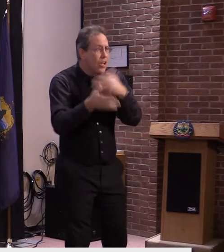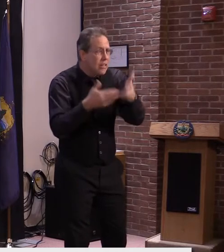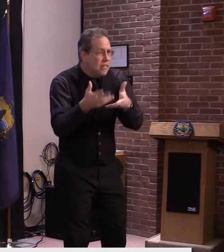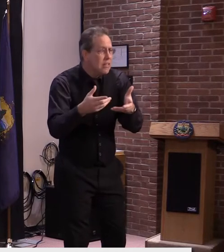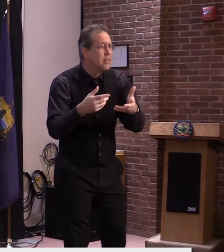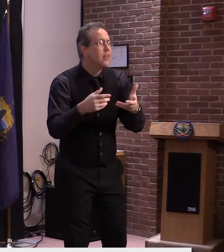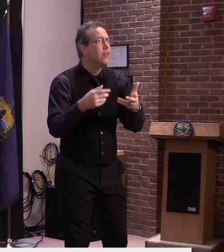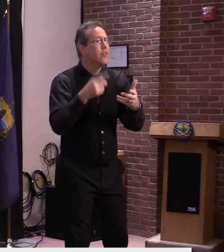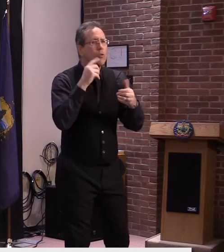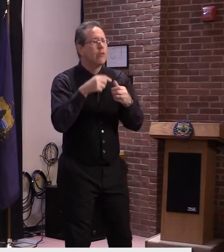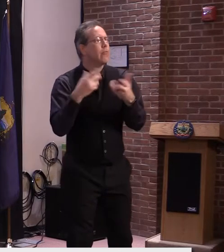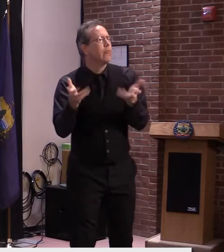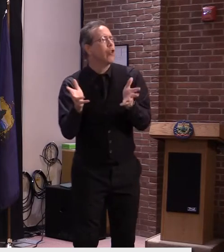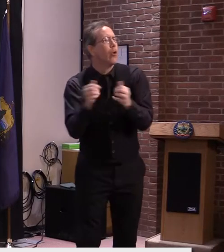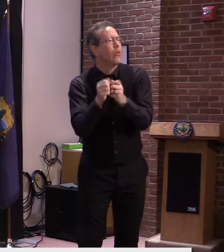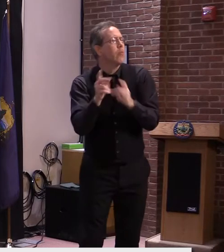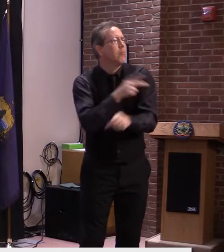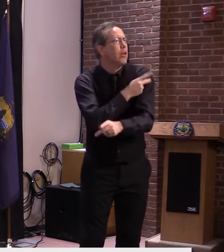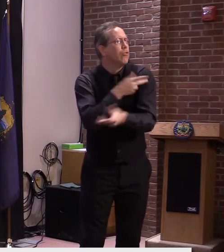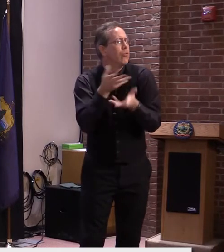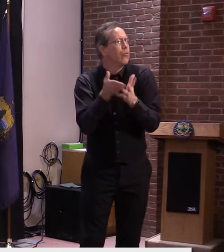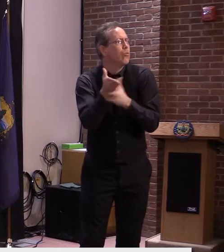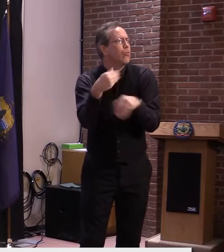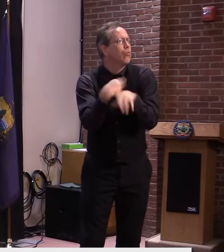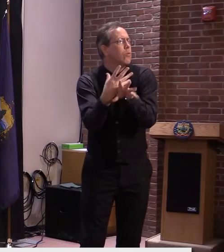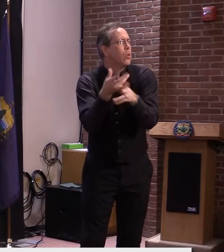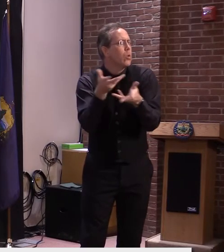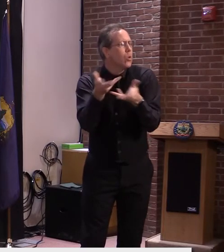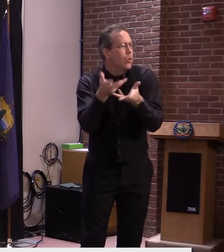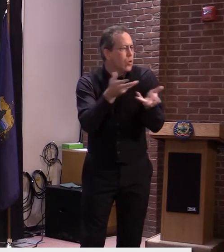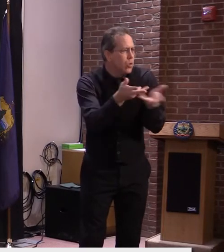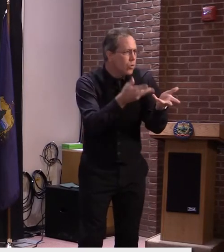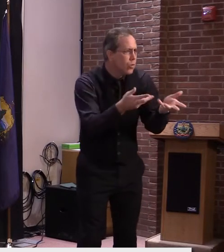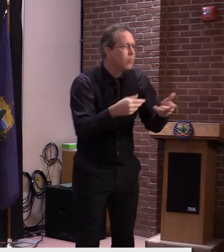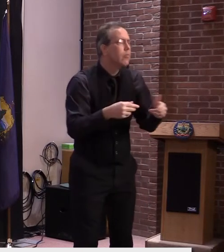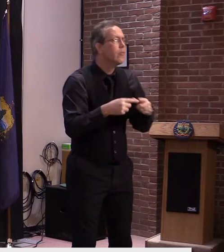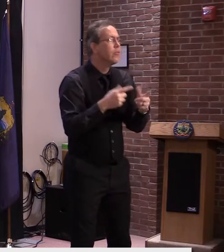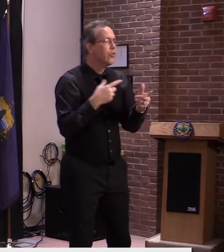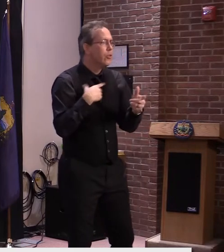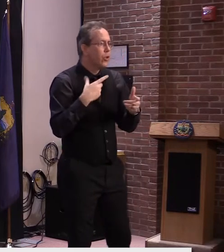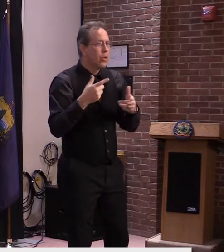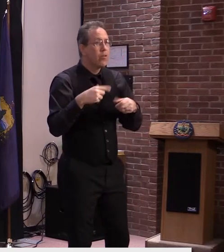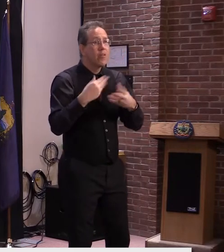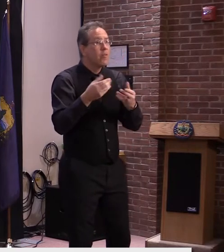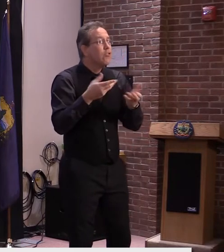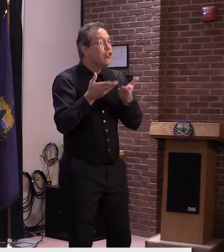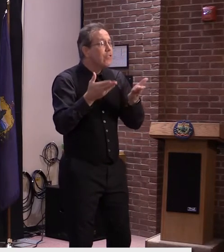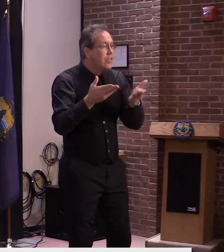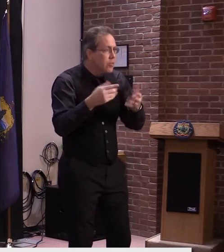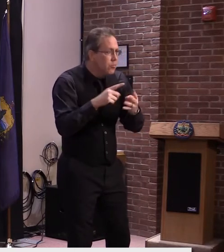for services in new ways. These changes have increased access.